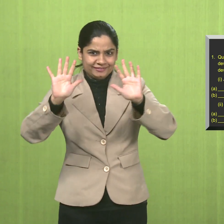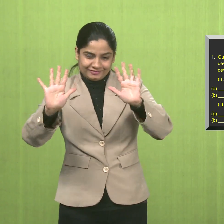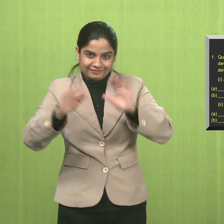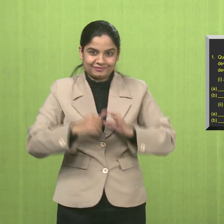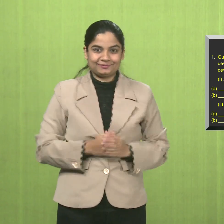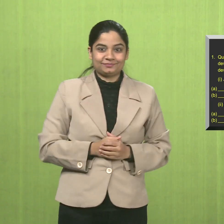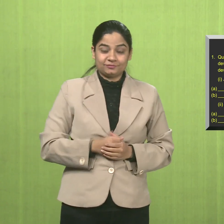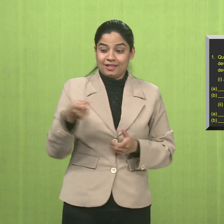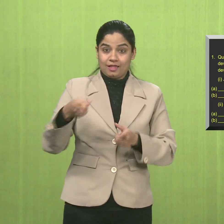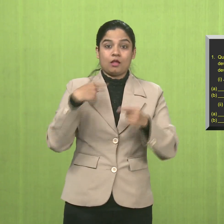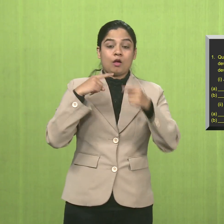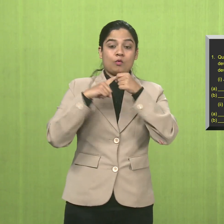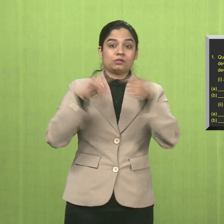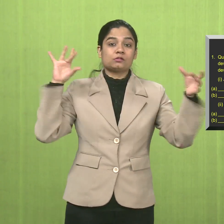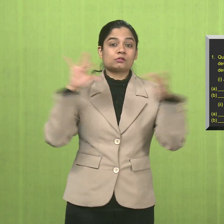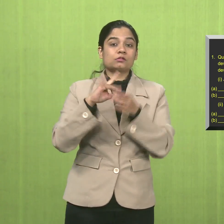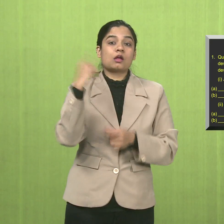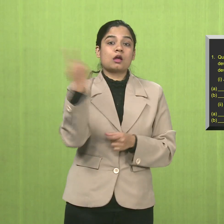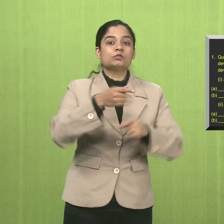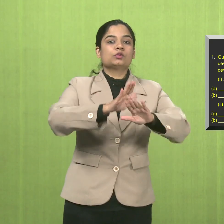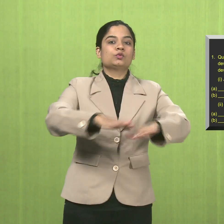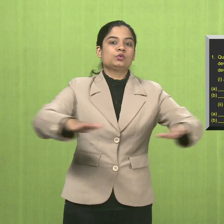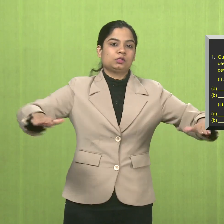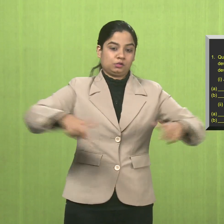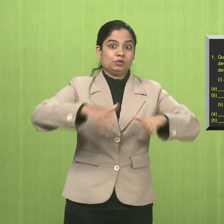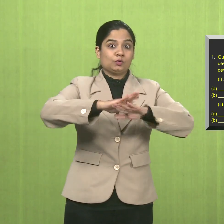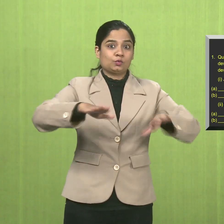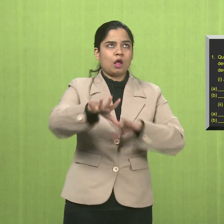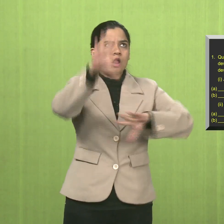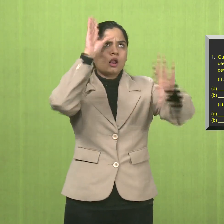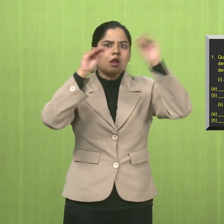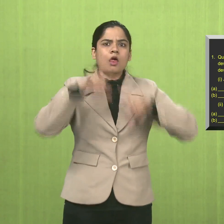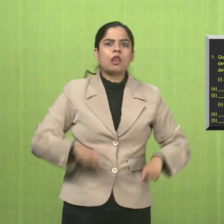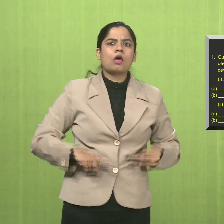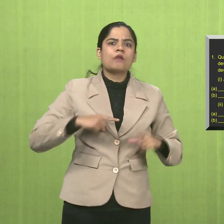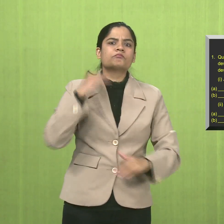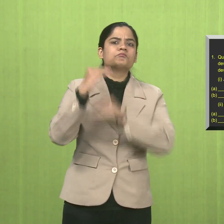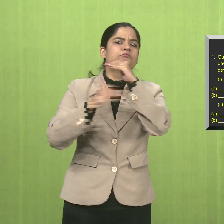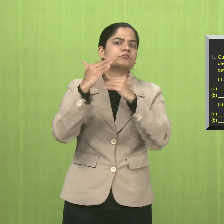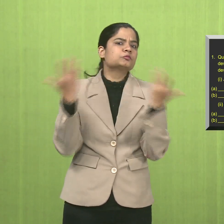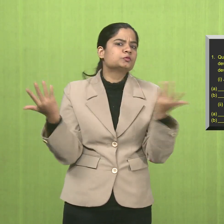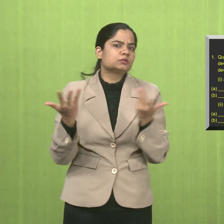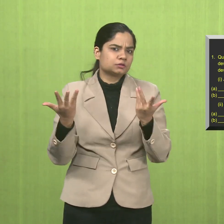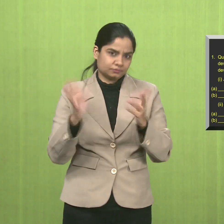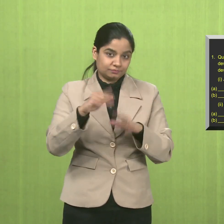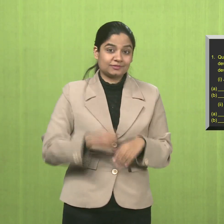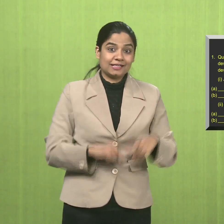4 people are living. The question is related to children here. Children living in joint family develop